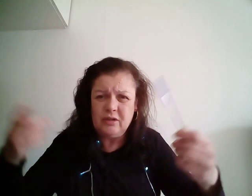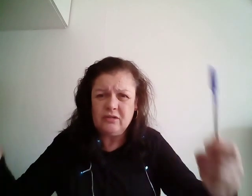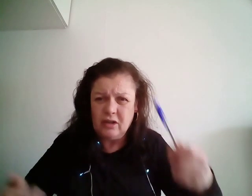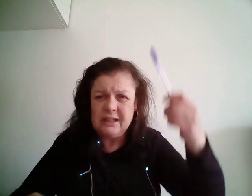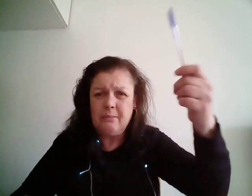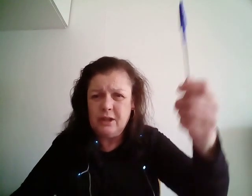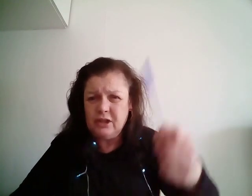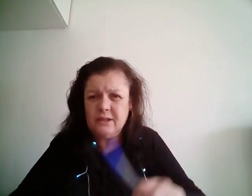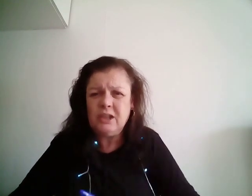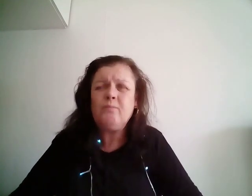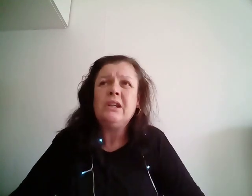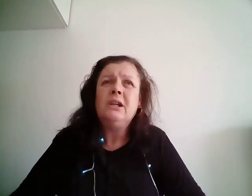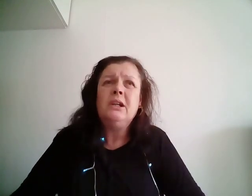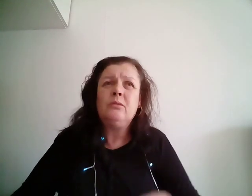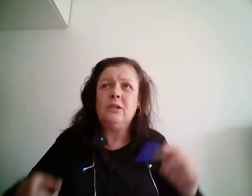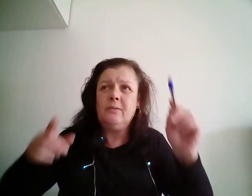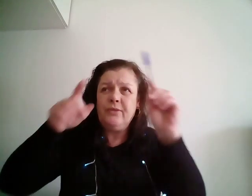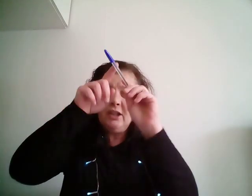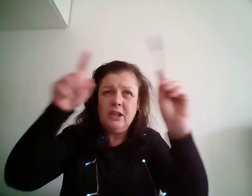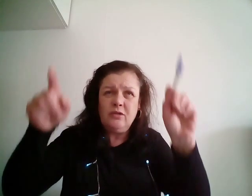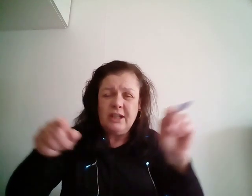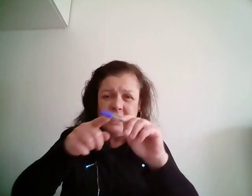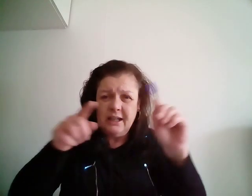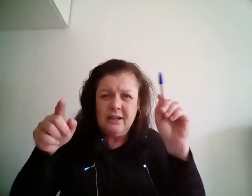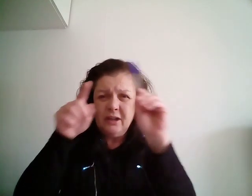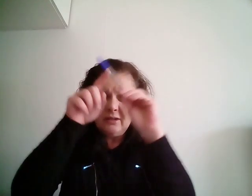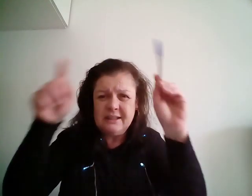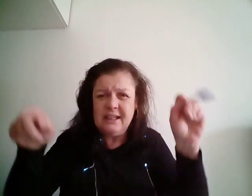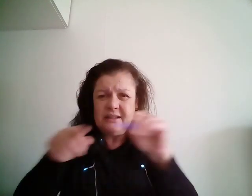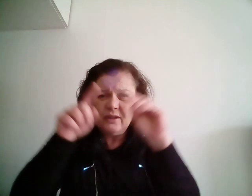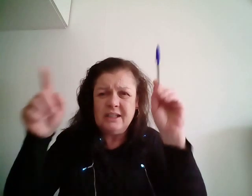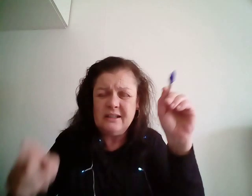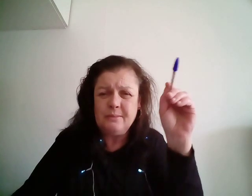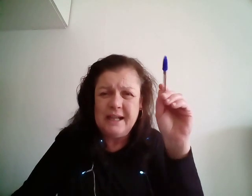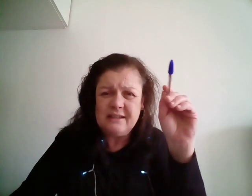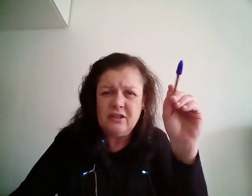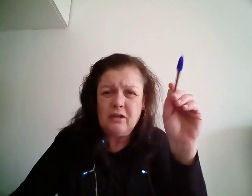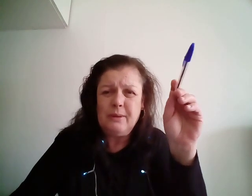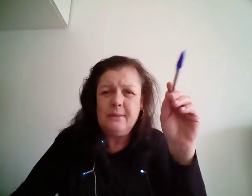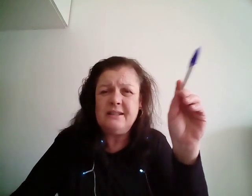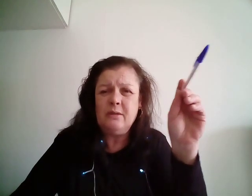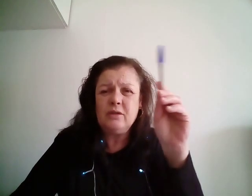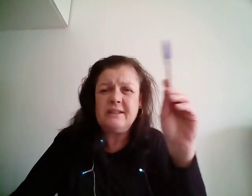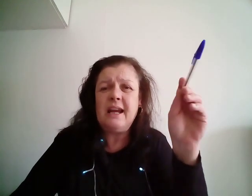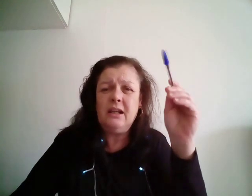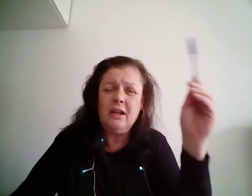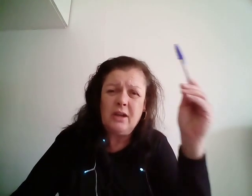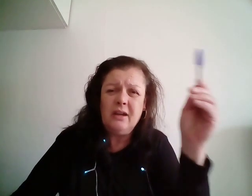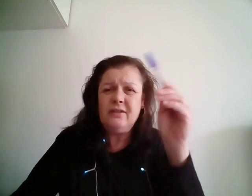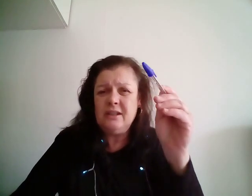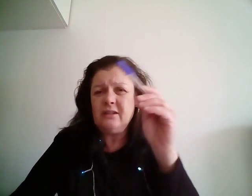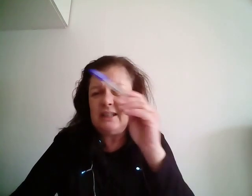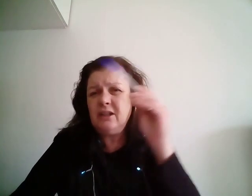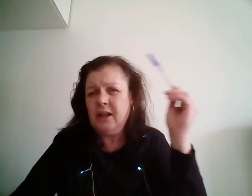Dr. John Campbell on YouTube. Well, usually, if you look at his videos, my delicious babies, it will say, you know, COVID-19, you know,